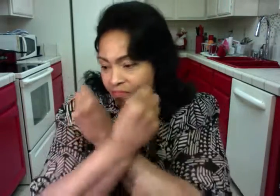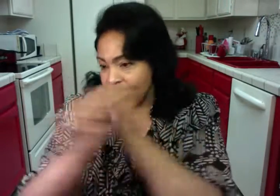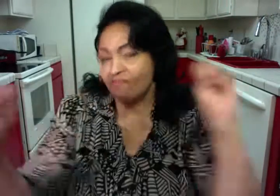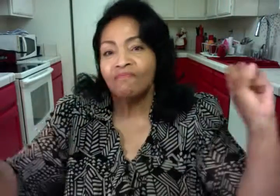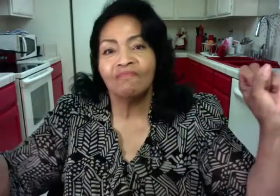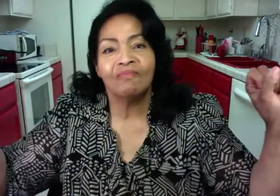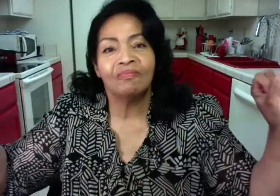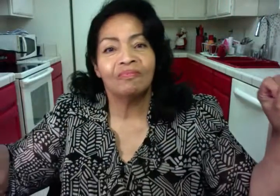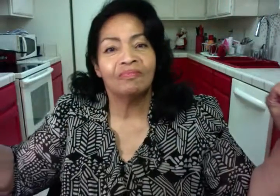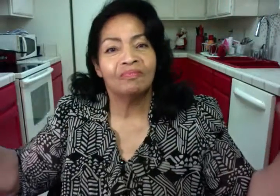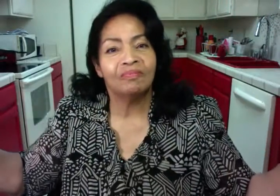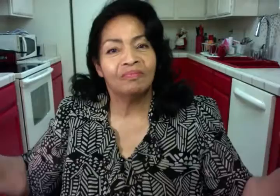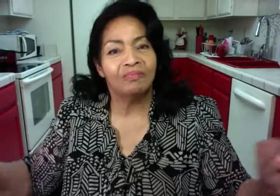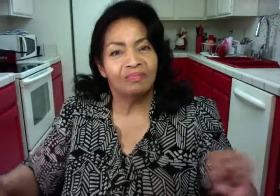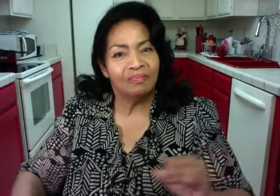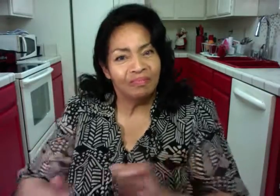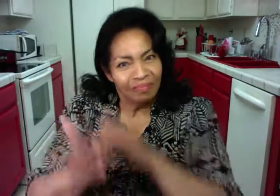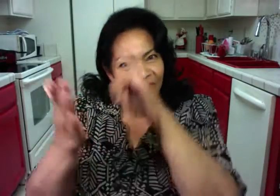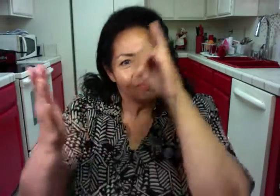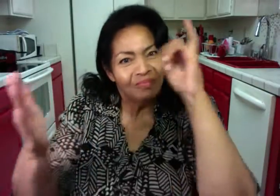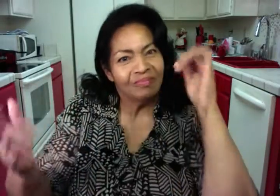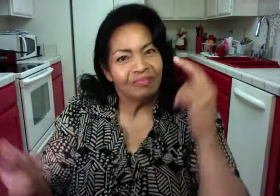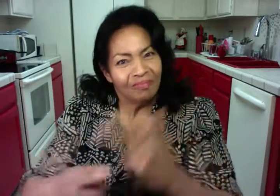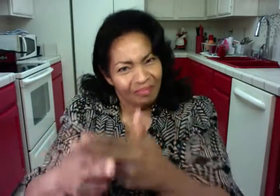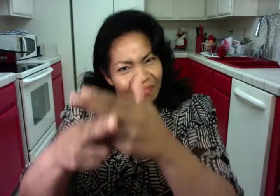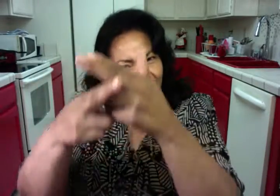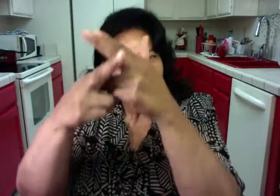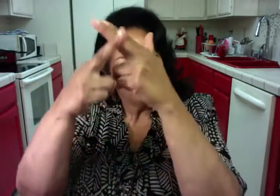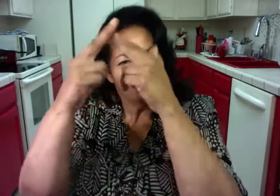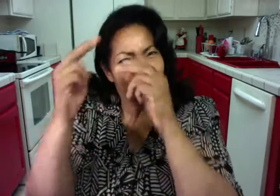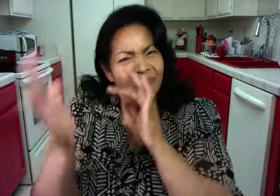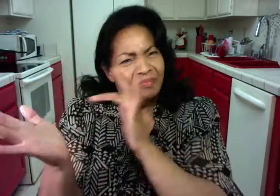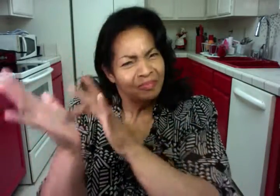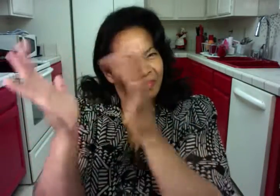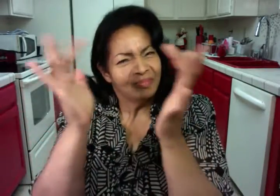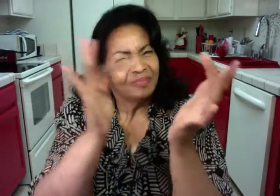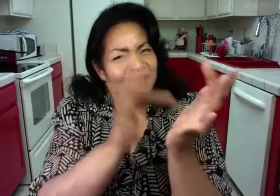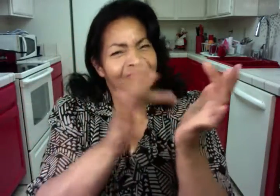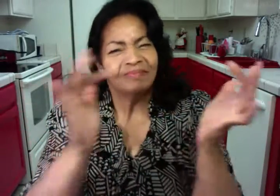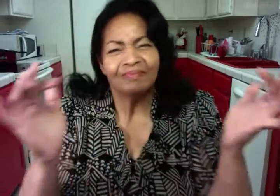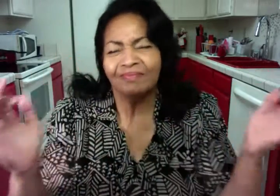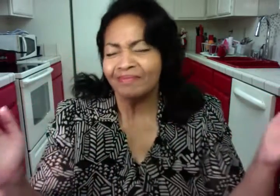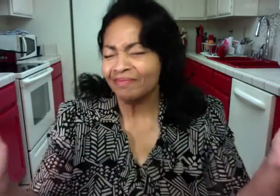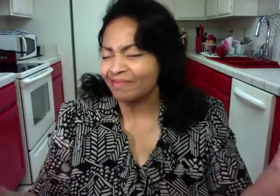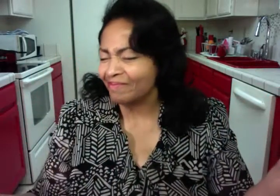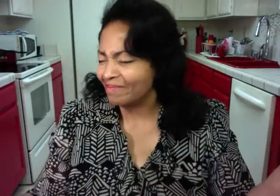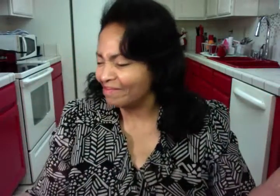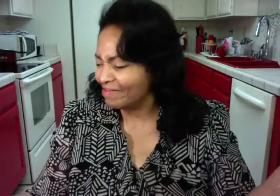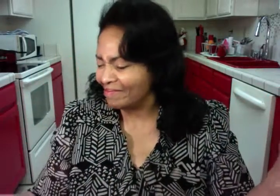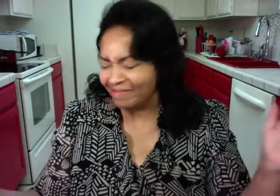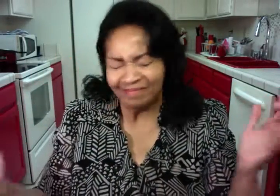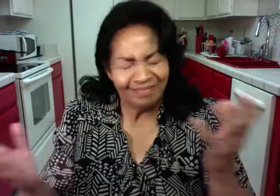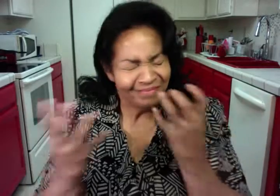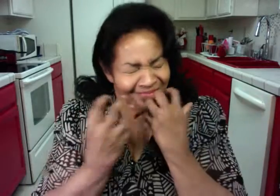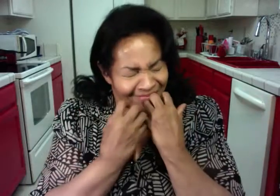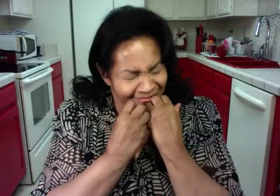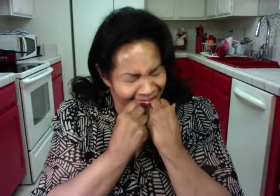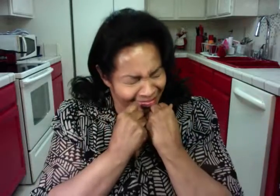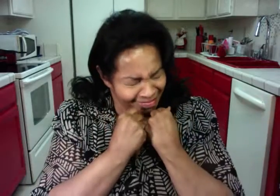free. That name is Jesus. Oh, how I